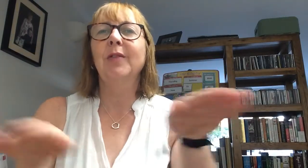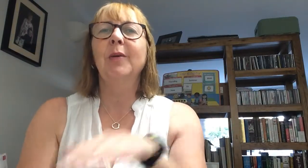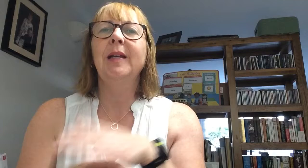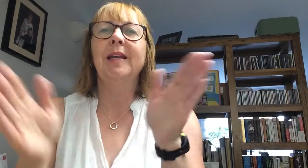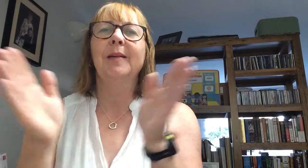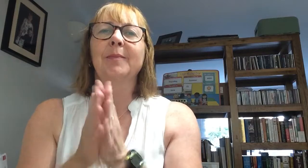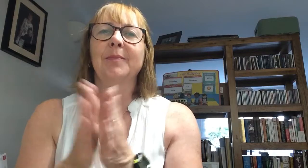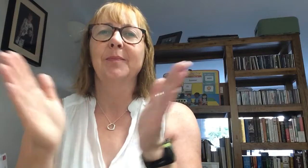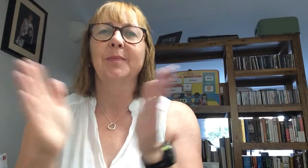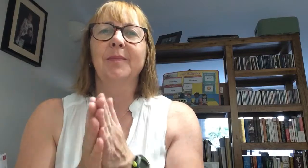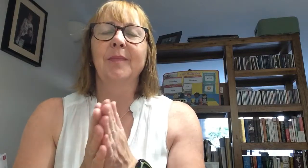the week.